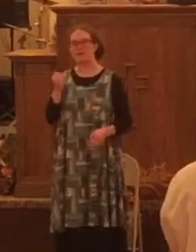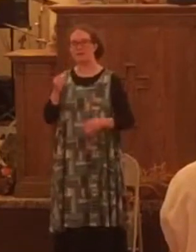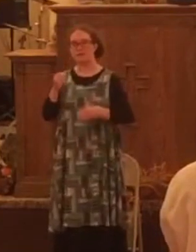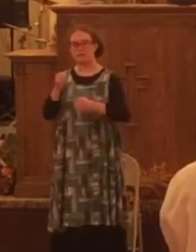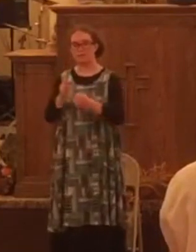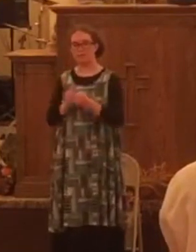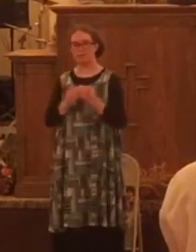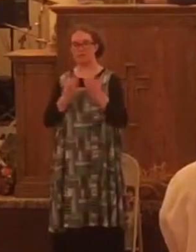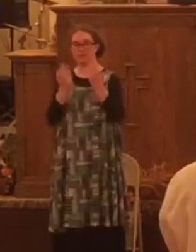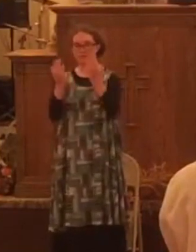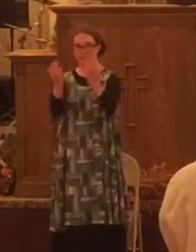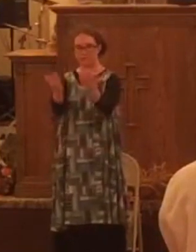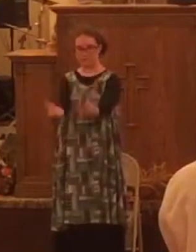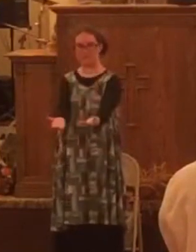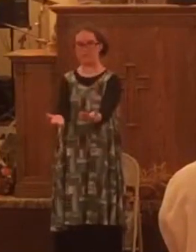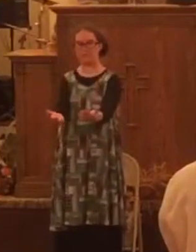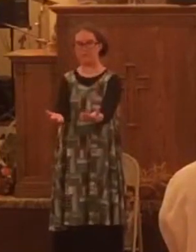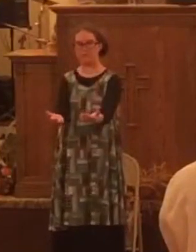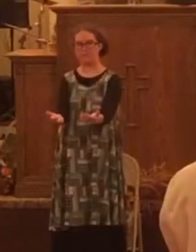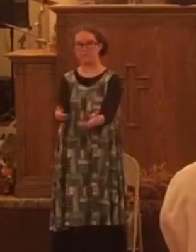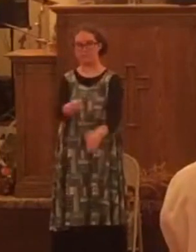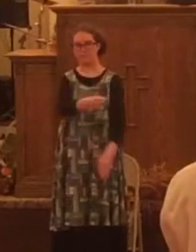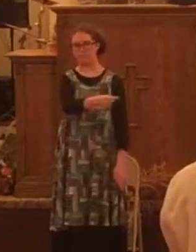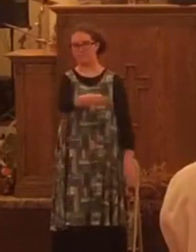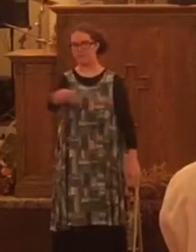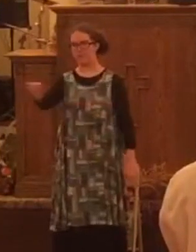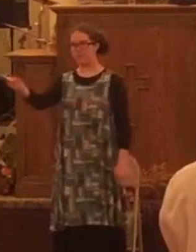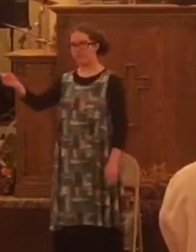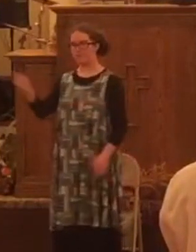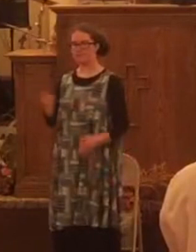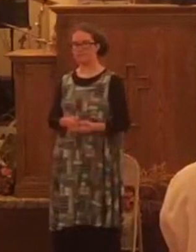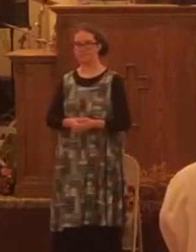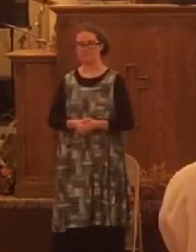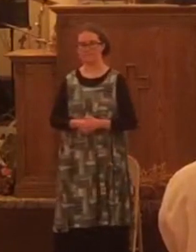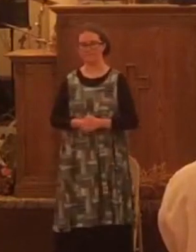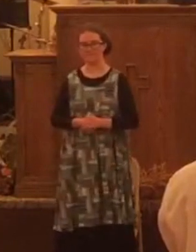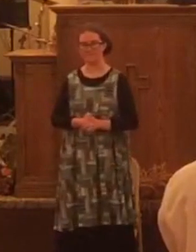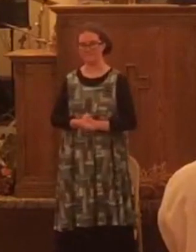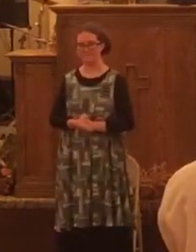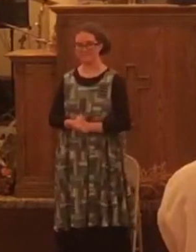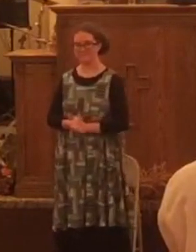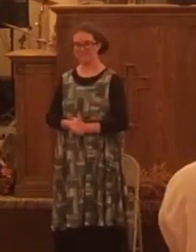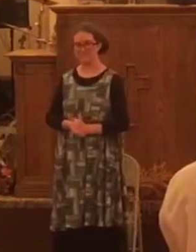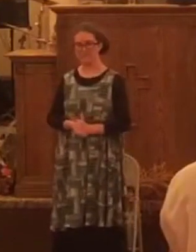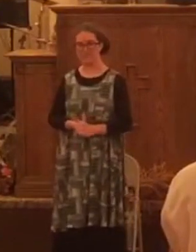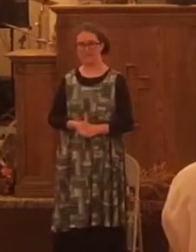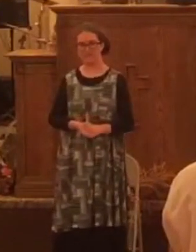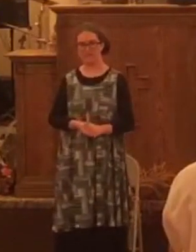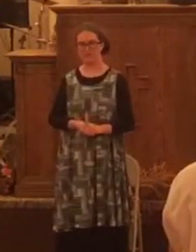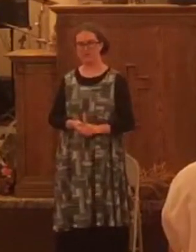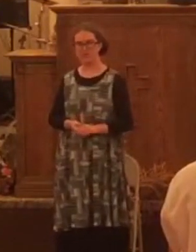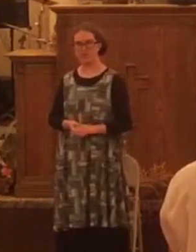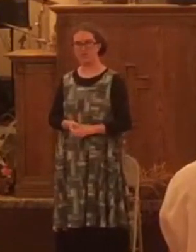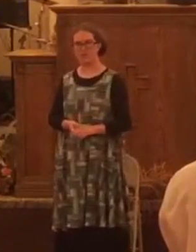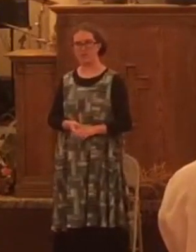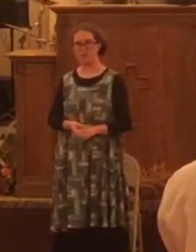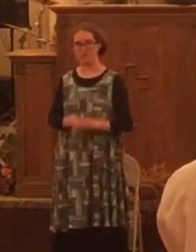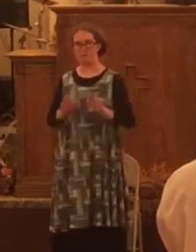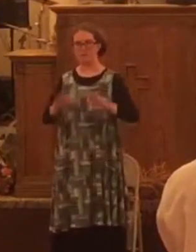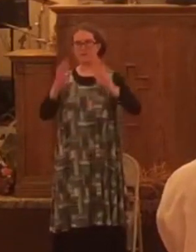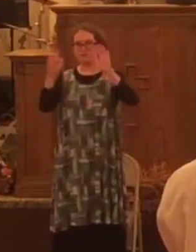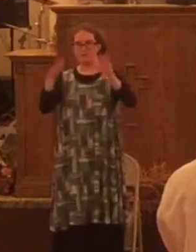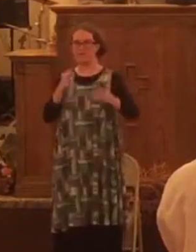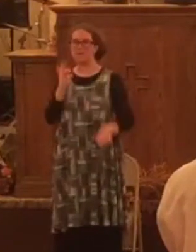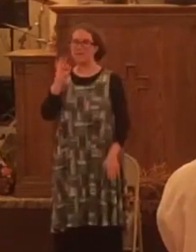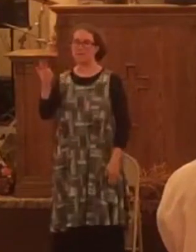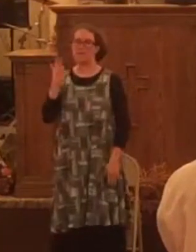unload on you, hallelujah, praise God, thank you, Jesus. You know, it's an amazing thing